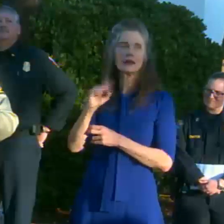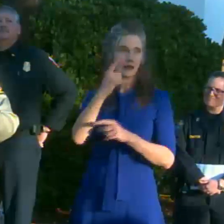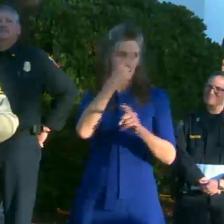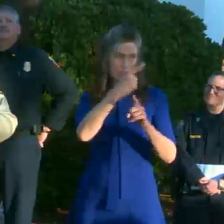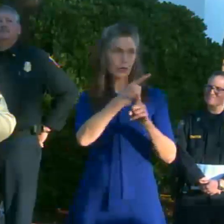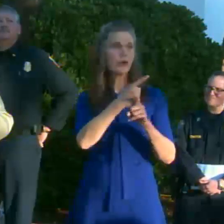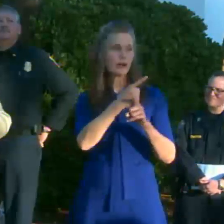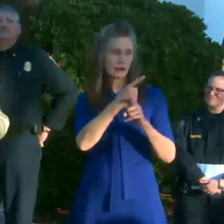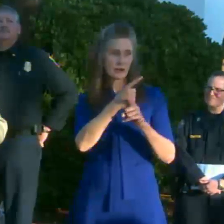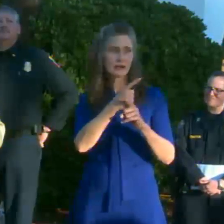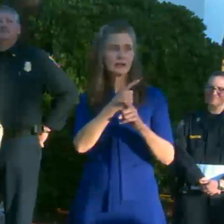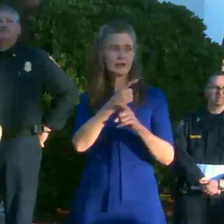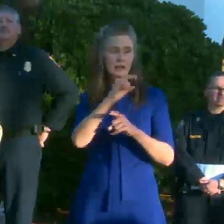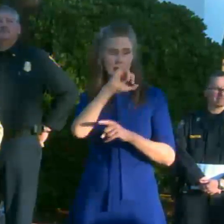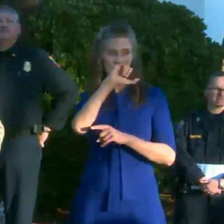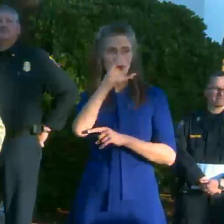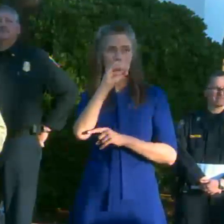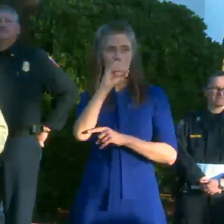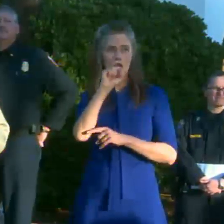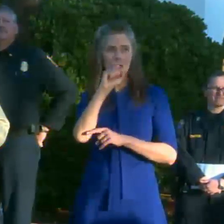correct, Joseph Francis Bleckl.